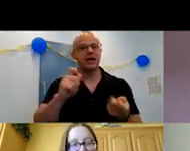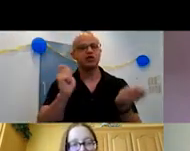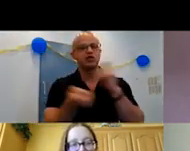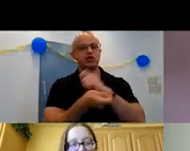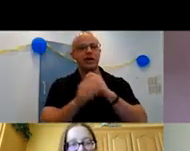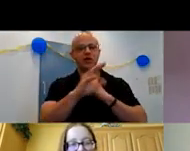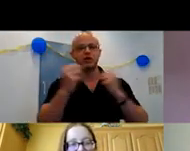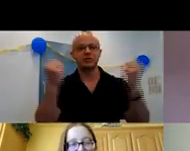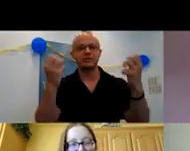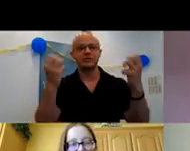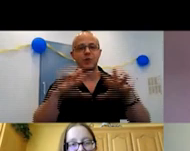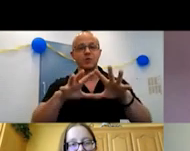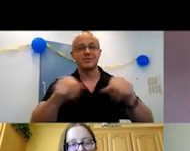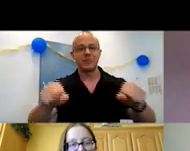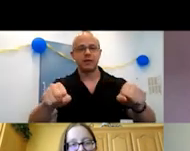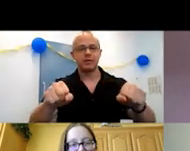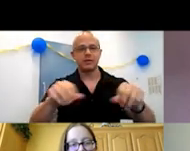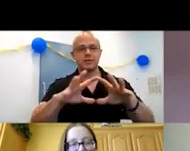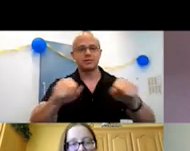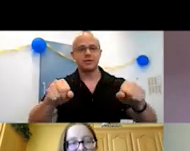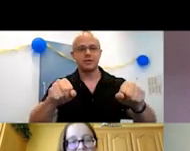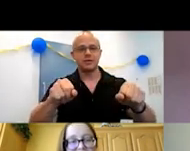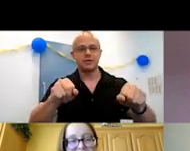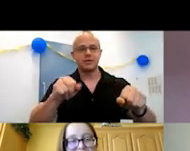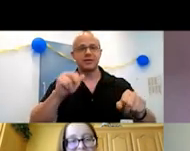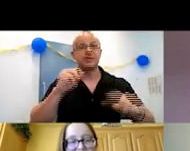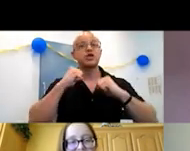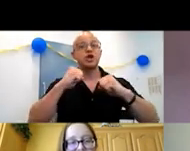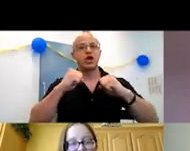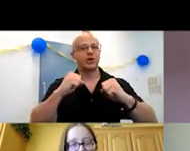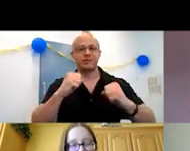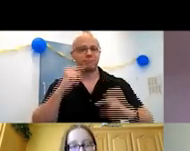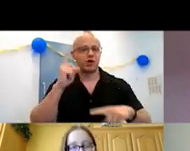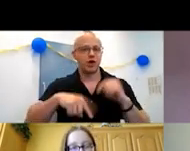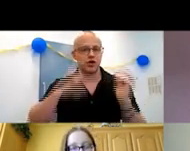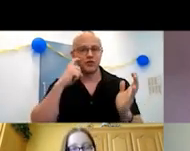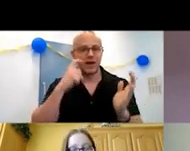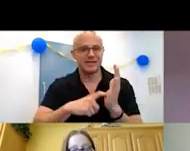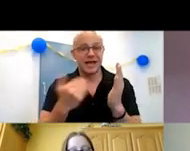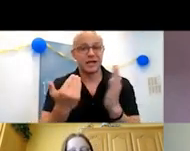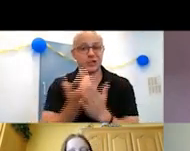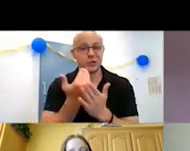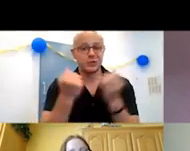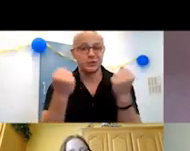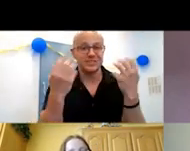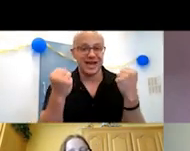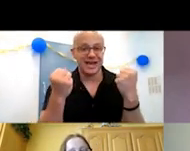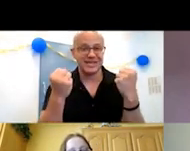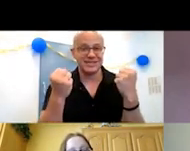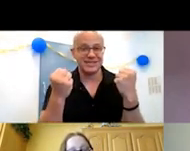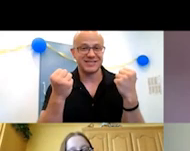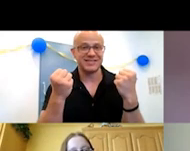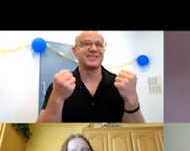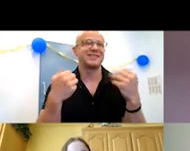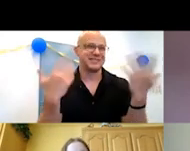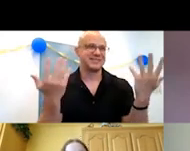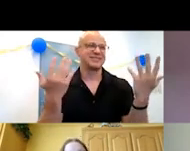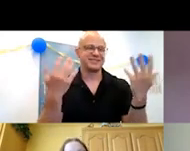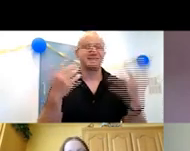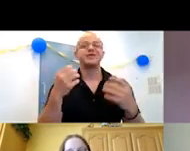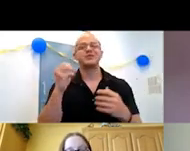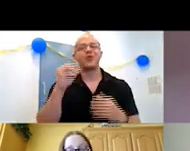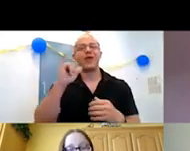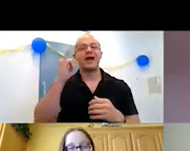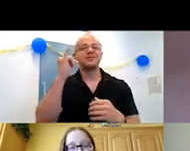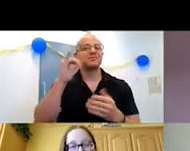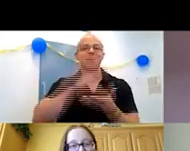they can learn, leave the store. And so they end up putting them in jail. So they had to change the sign. So